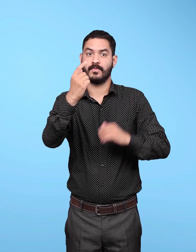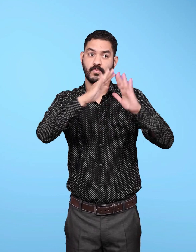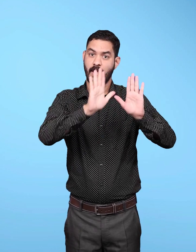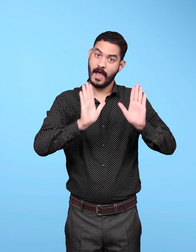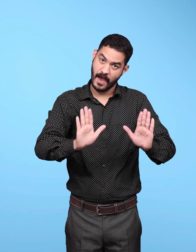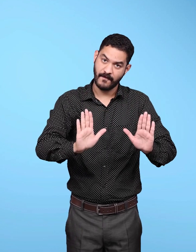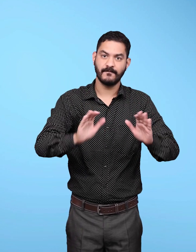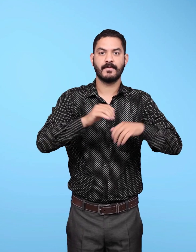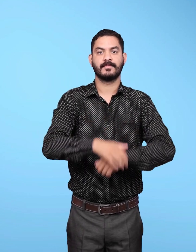houses.